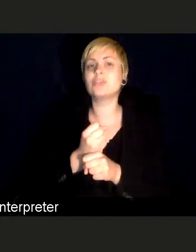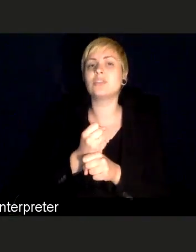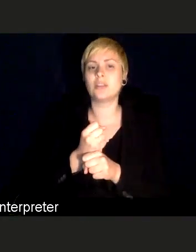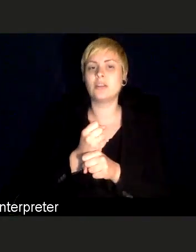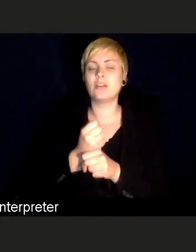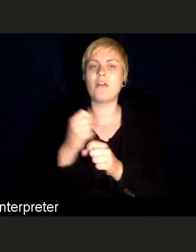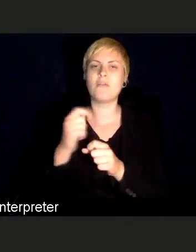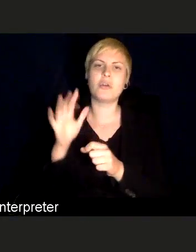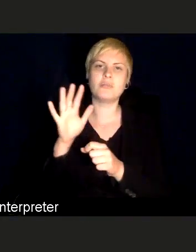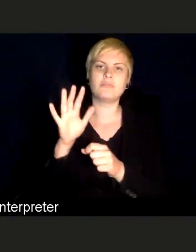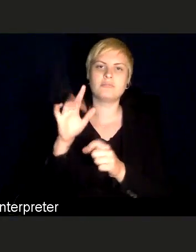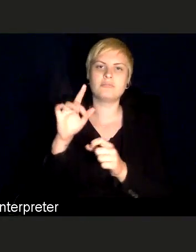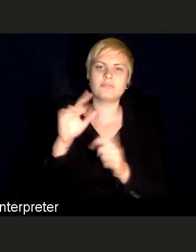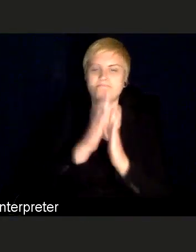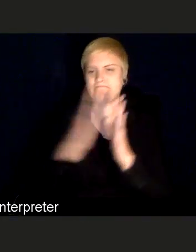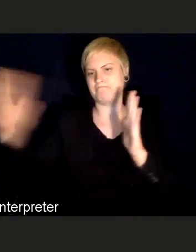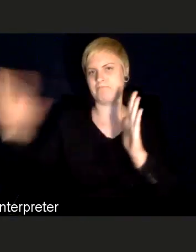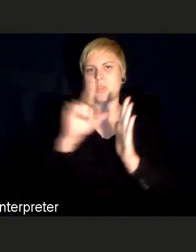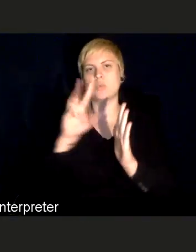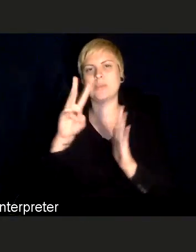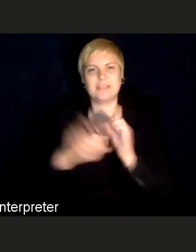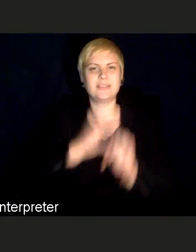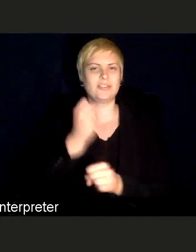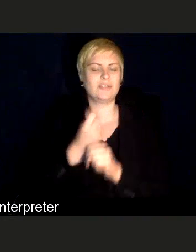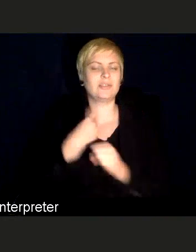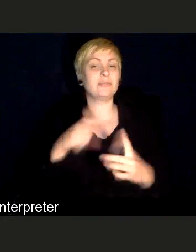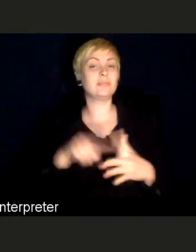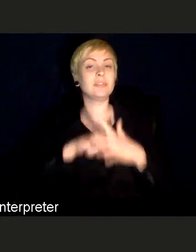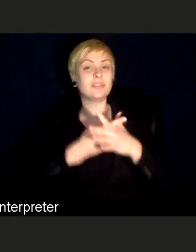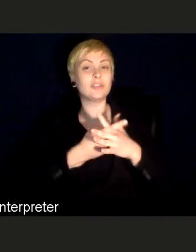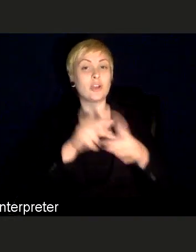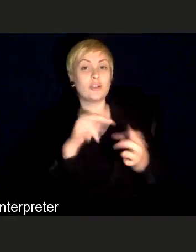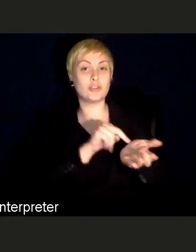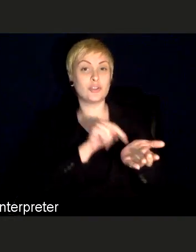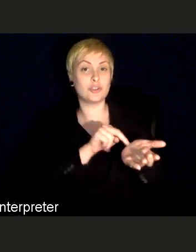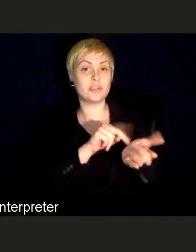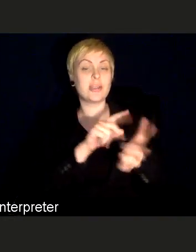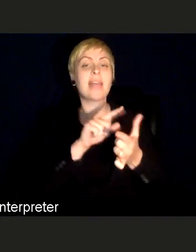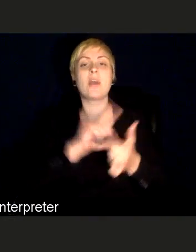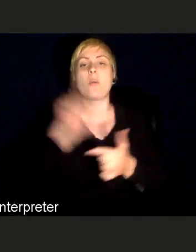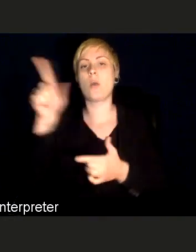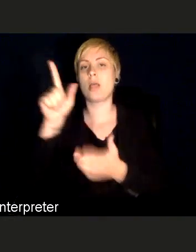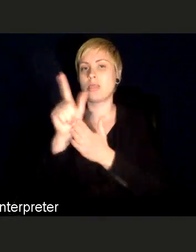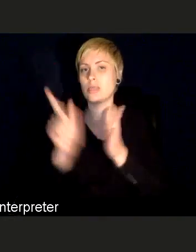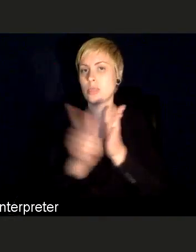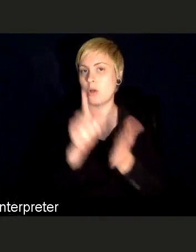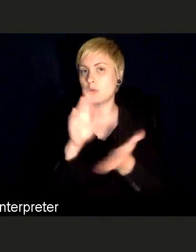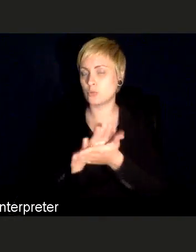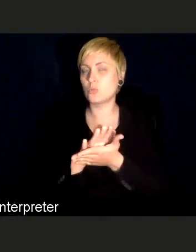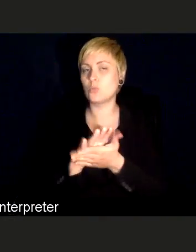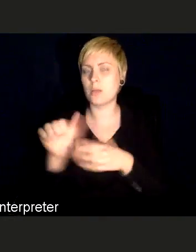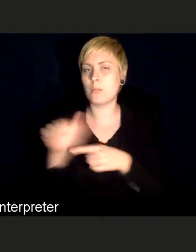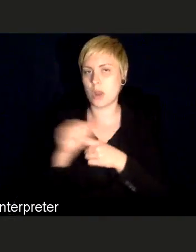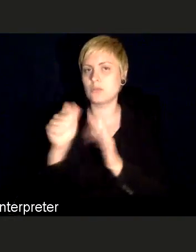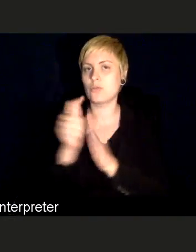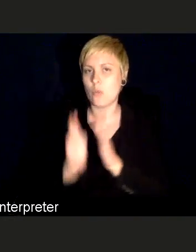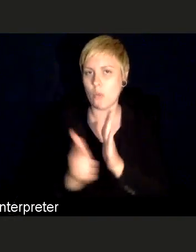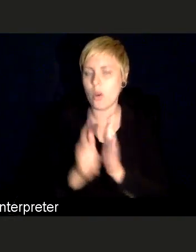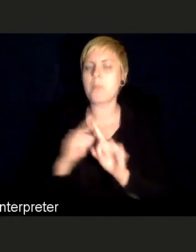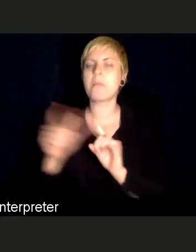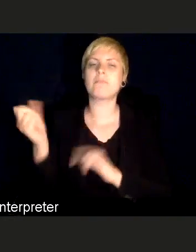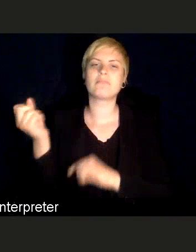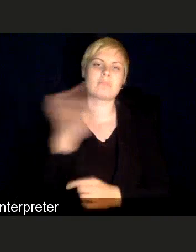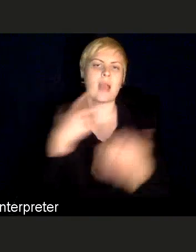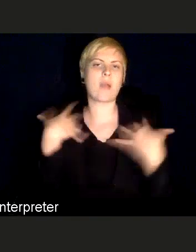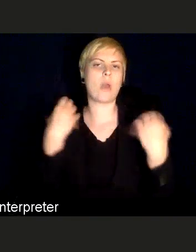span. I started off practicing as a nurse, and then I went to law school and practiced law. But then I returned to